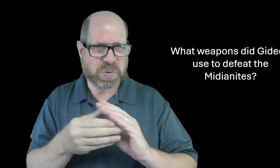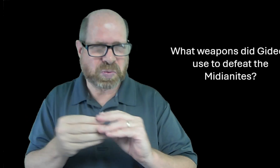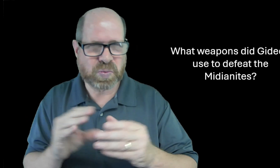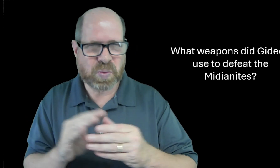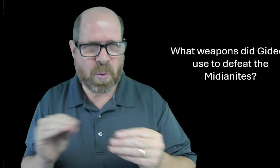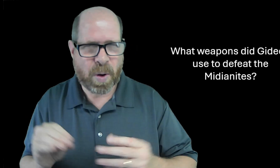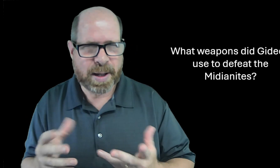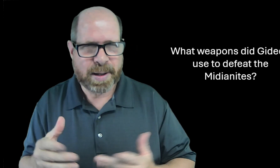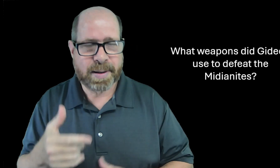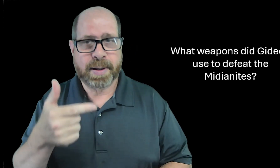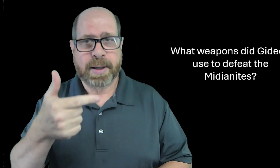Do you know this story?